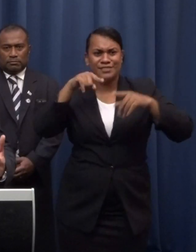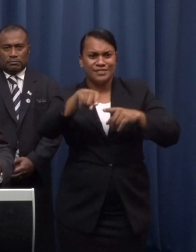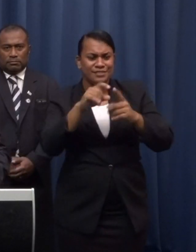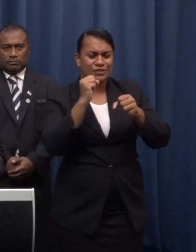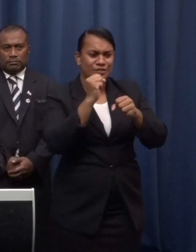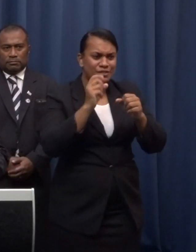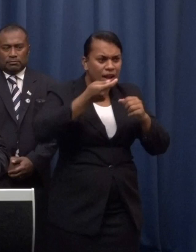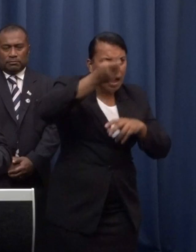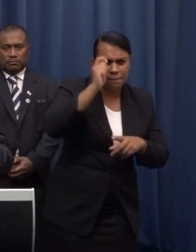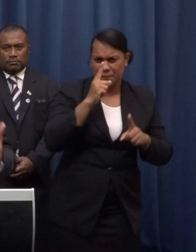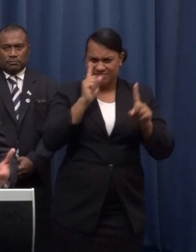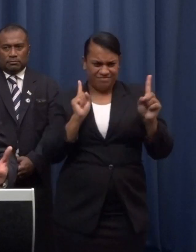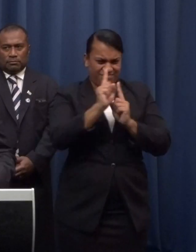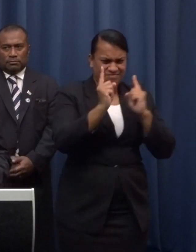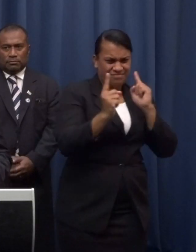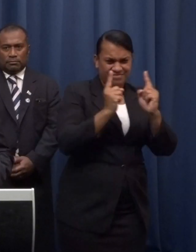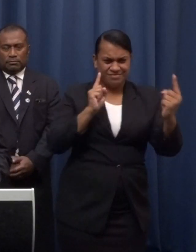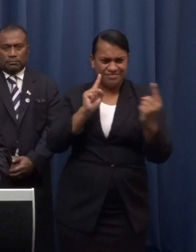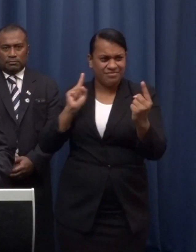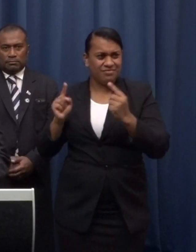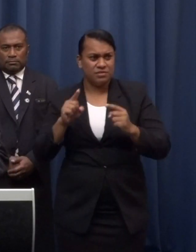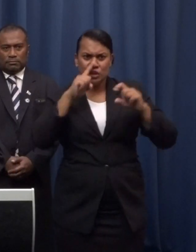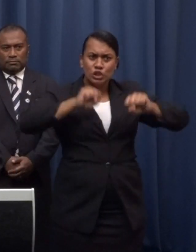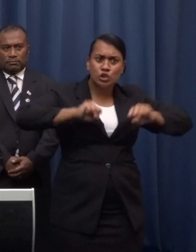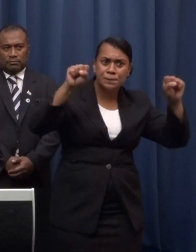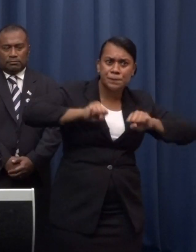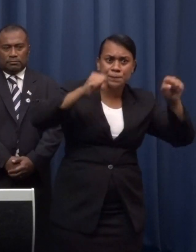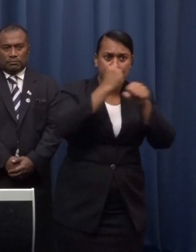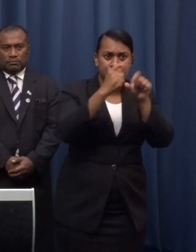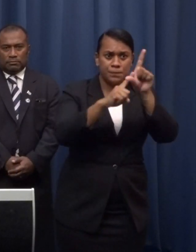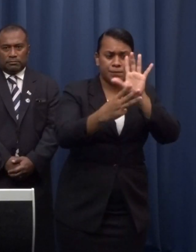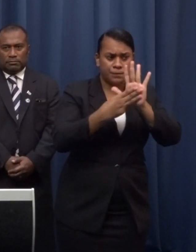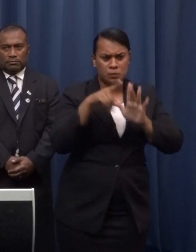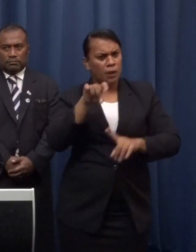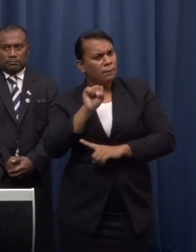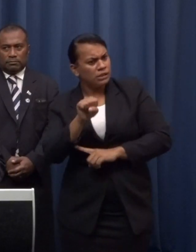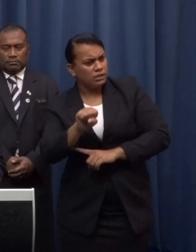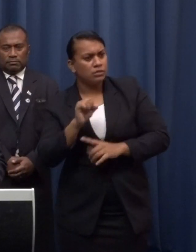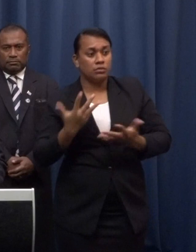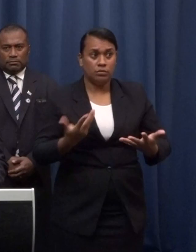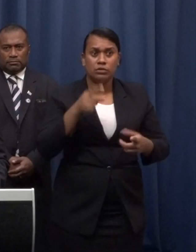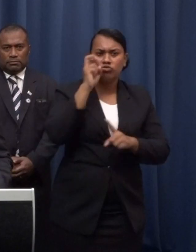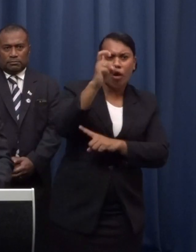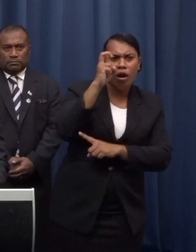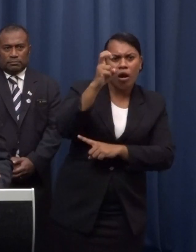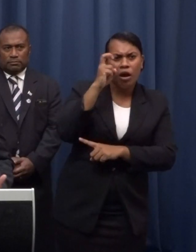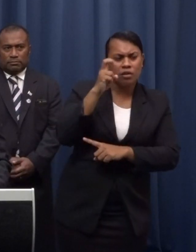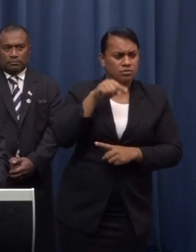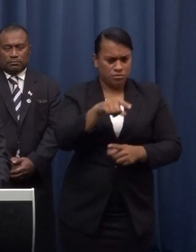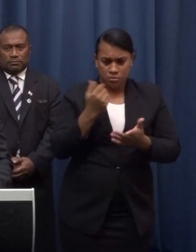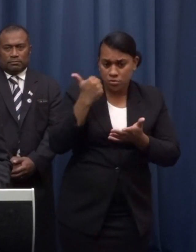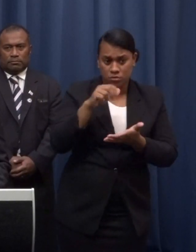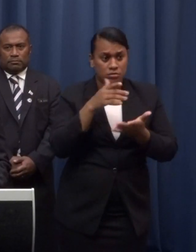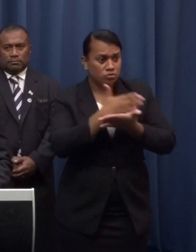close contact. So, for example, if you go to a gym, people share the same chair or the same gym equipment. There's the